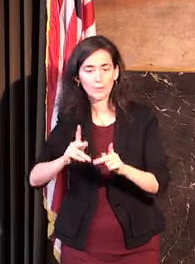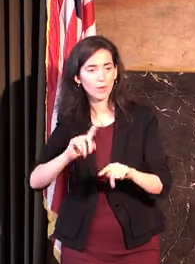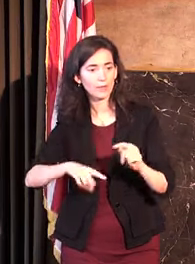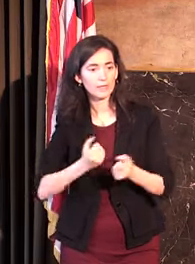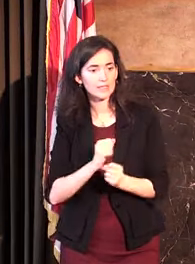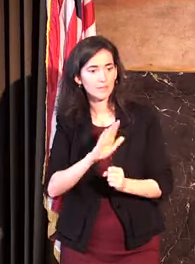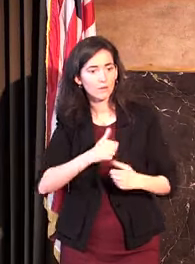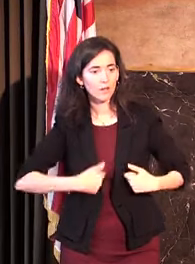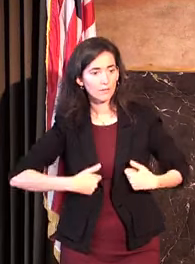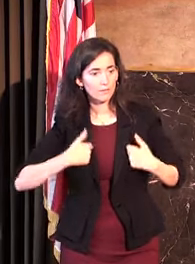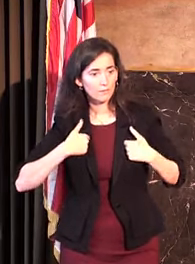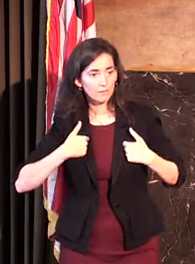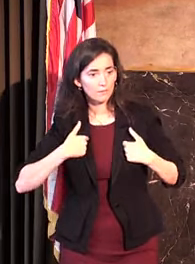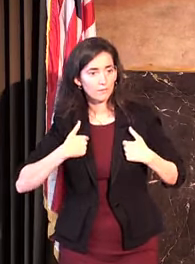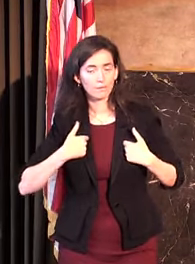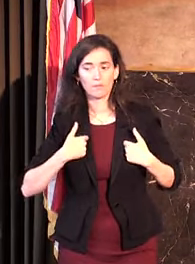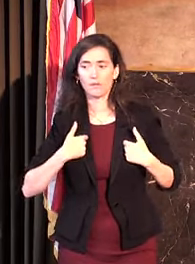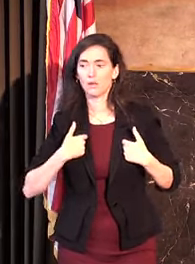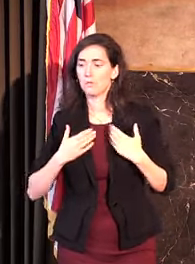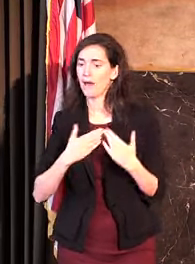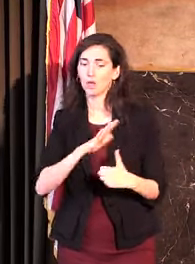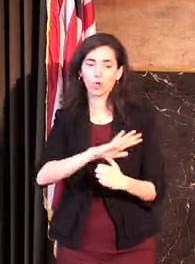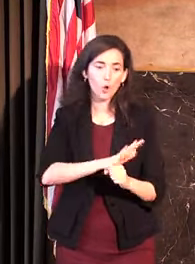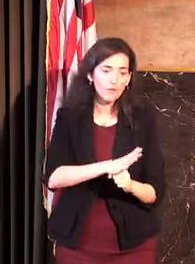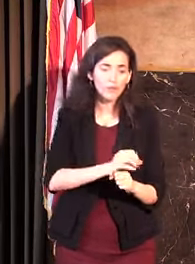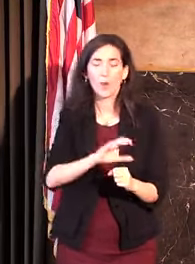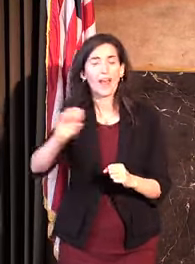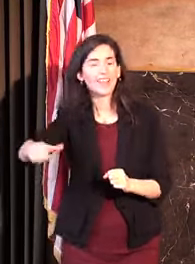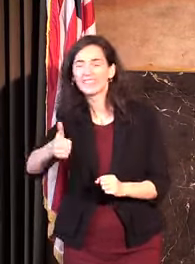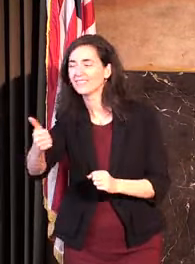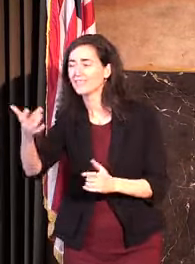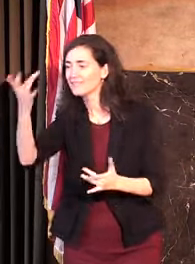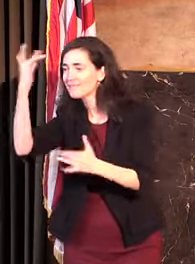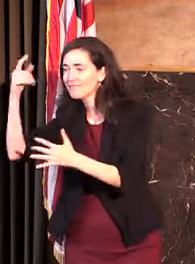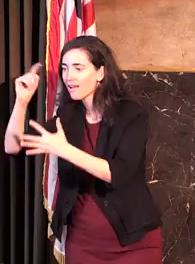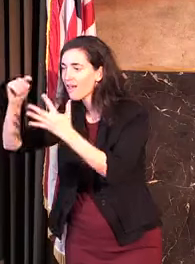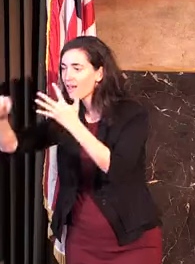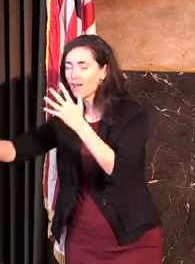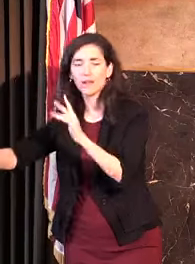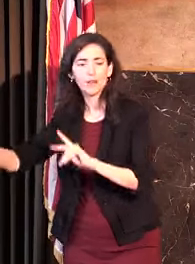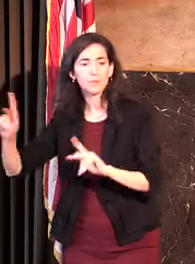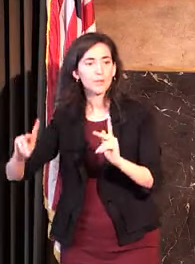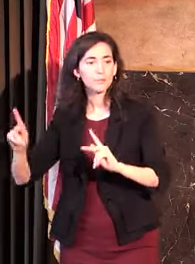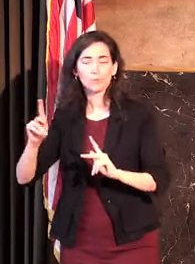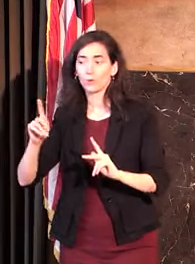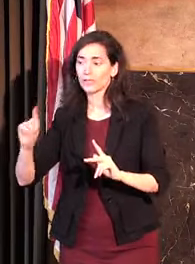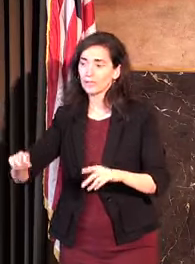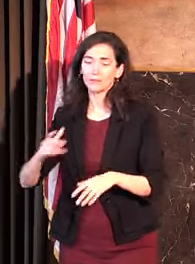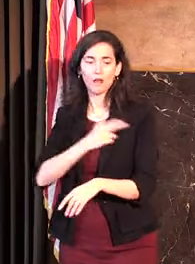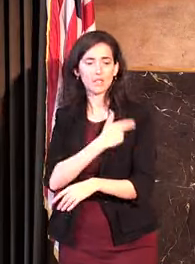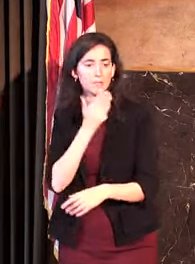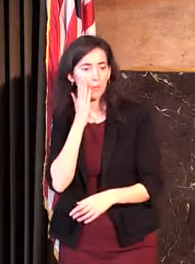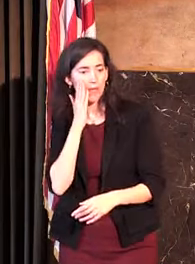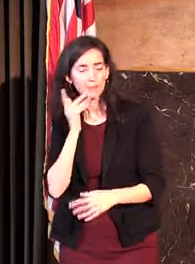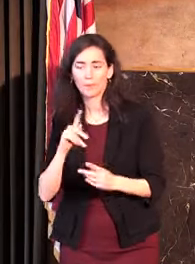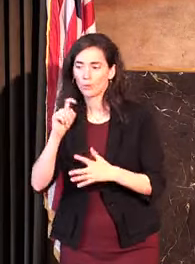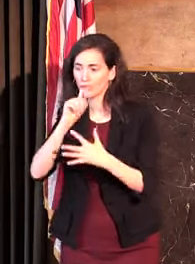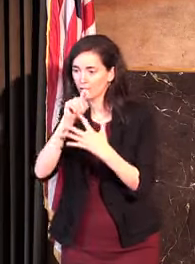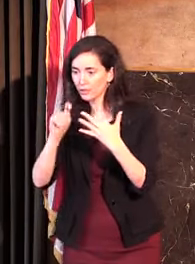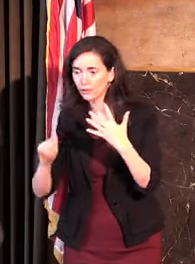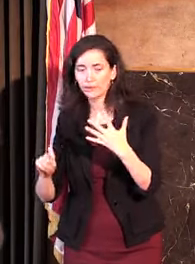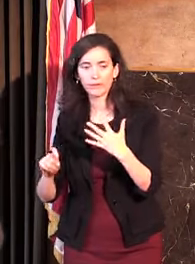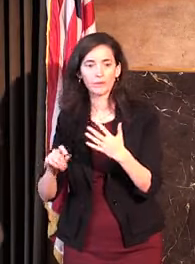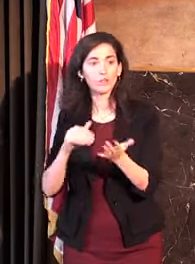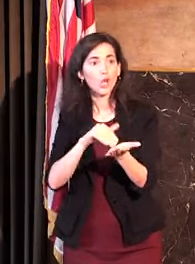people, whether it's individuals with COVID or all the other people who need those same hospital beds and the attention of those